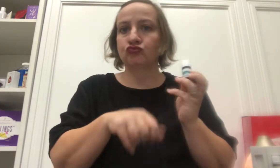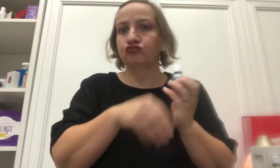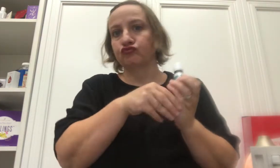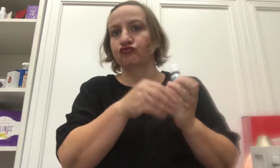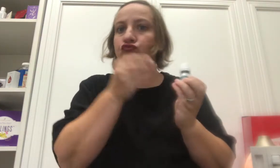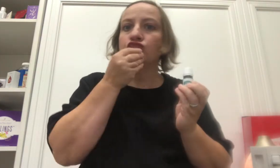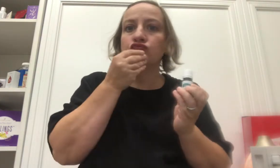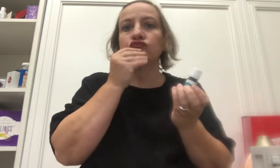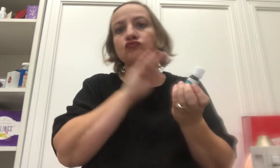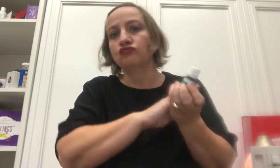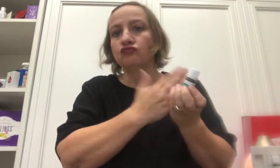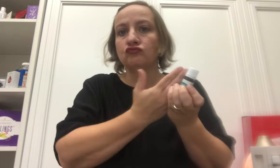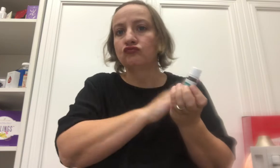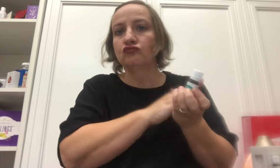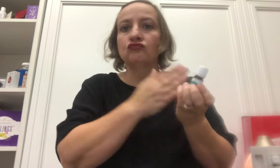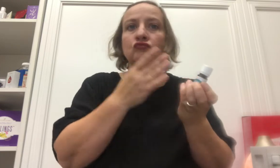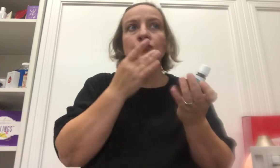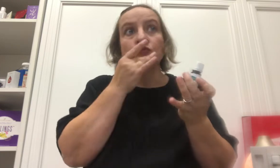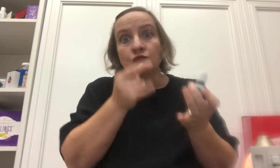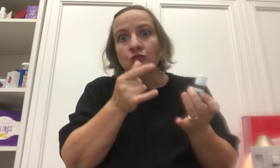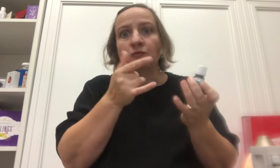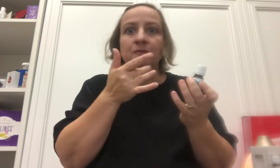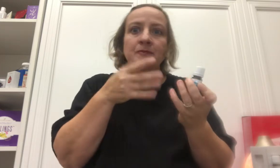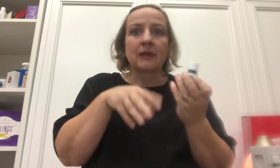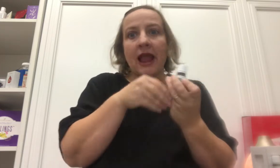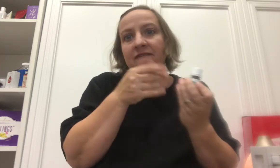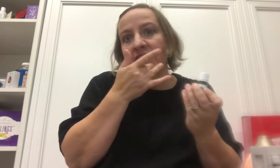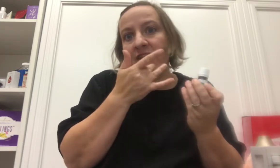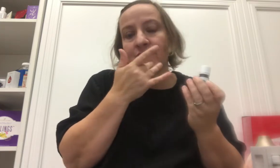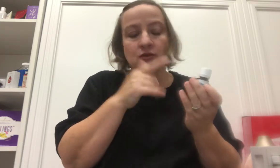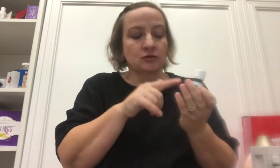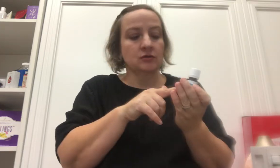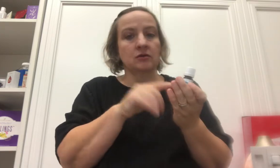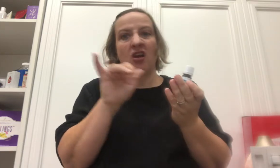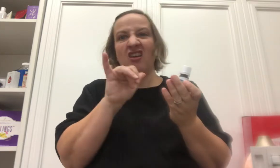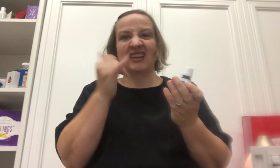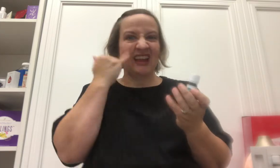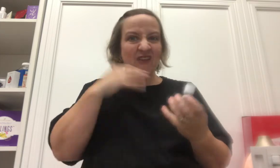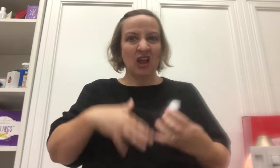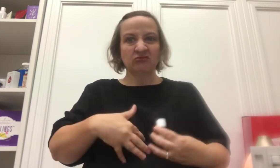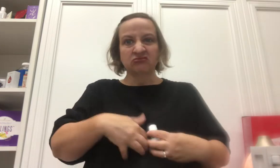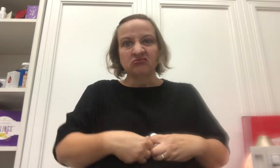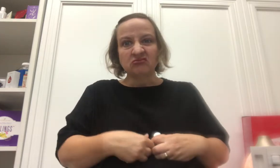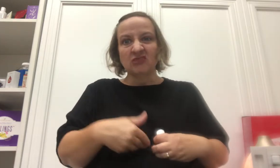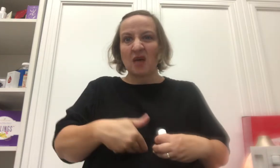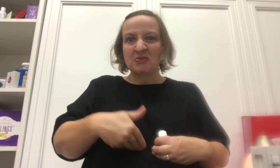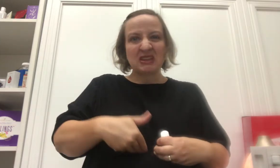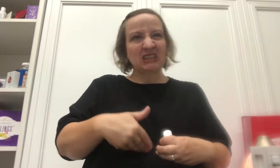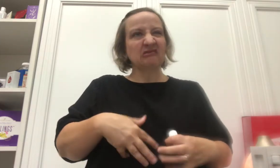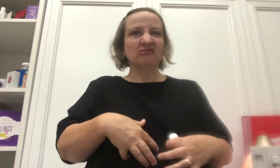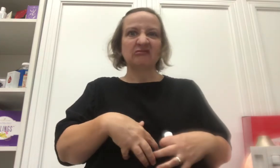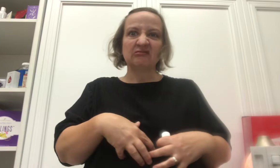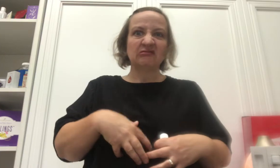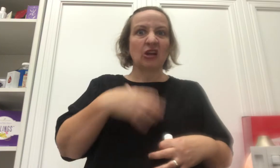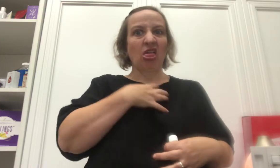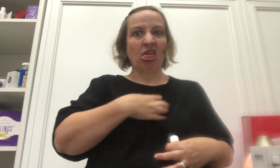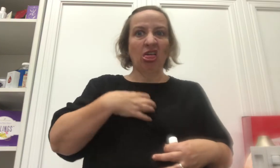that's the vitality. You can use it for cooking. It tastes delicious. It's delicious. It's a great flavoring. It also helps